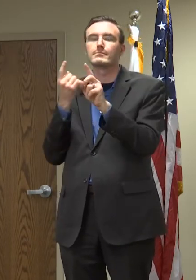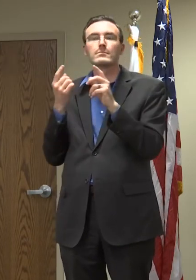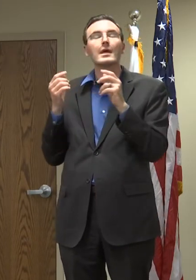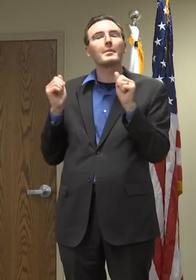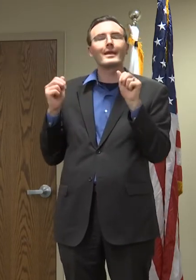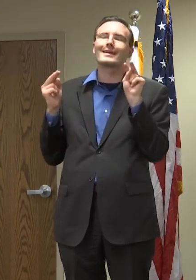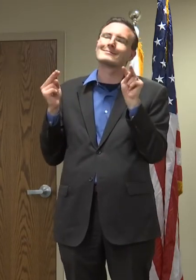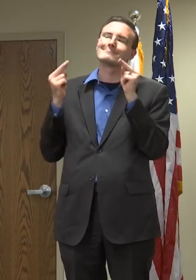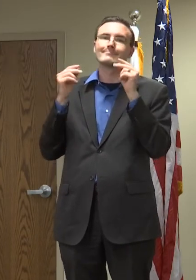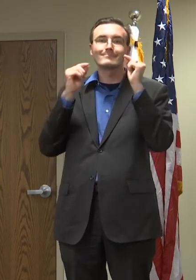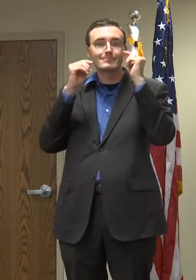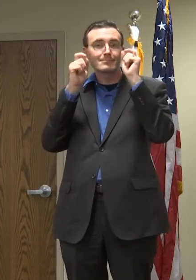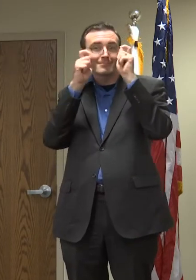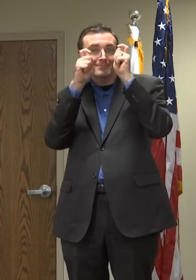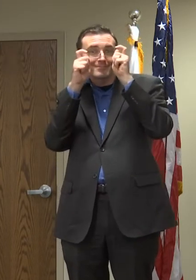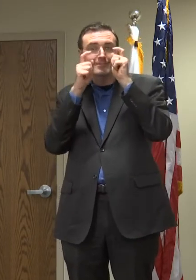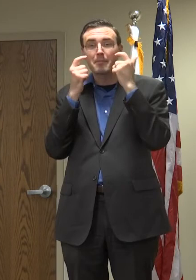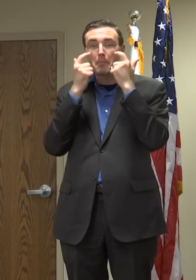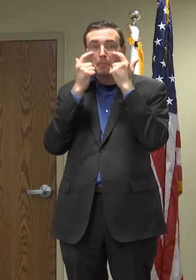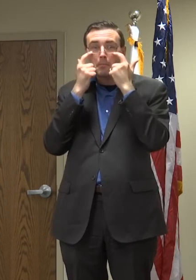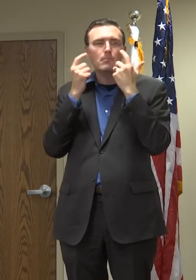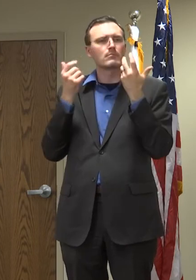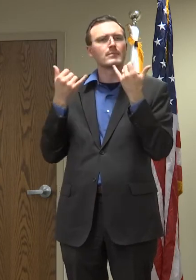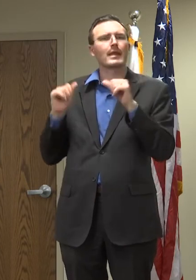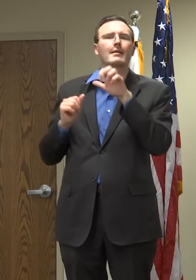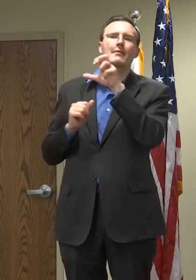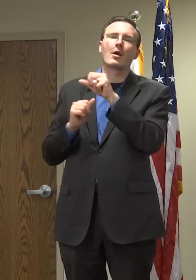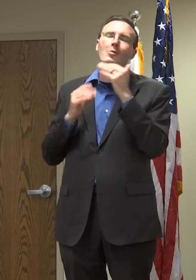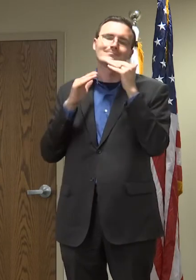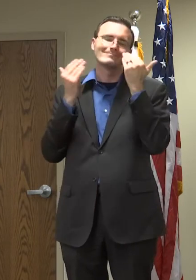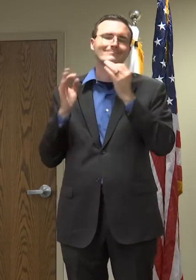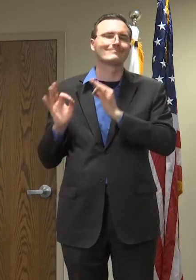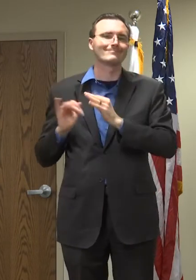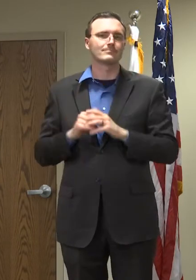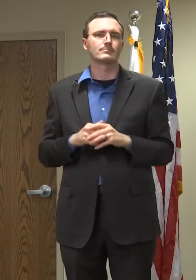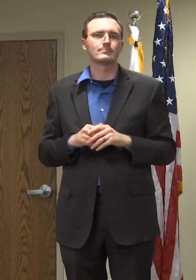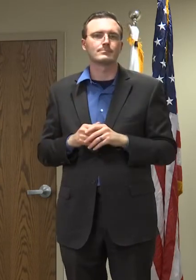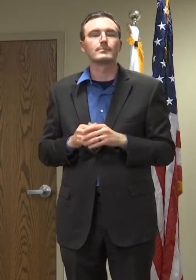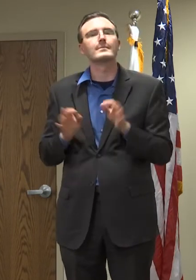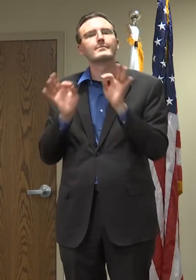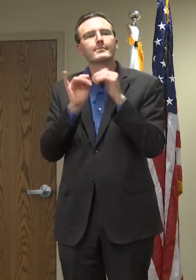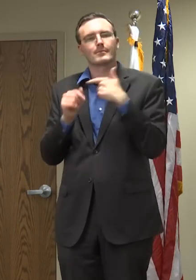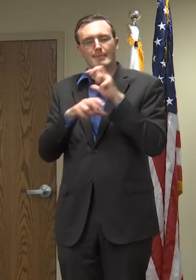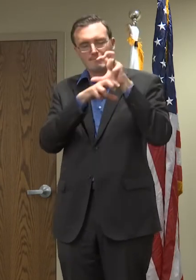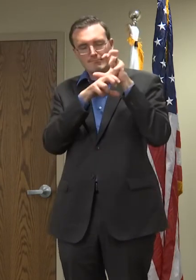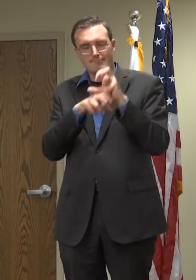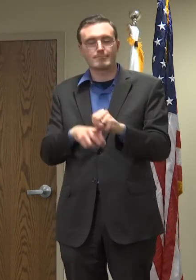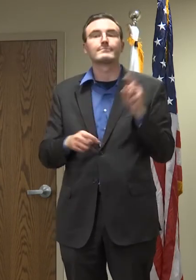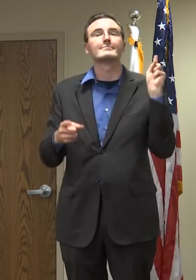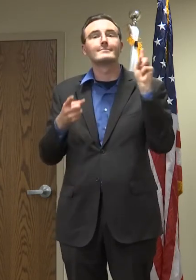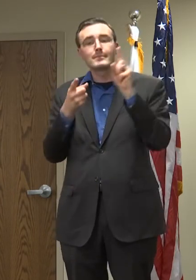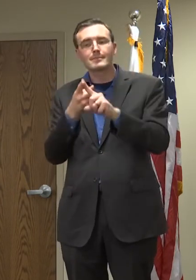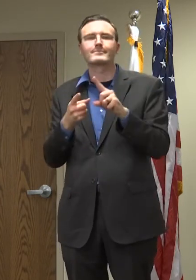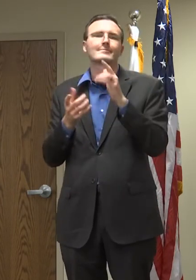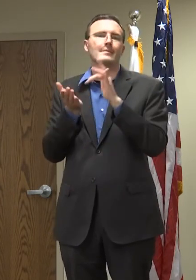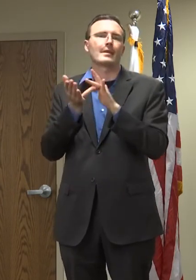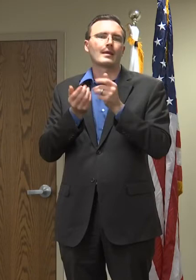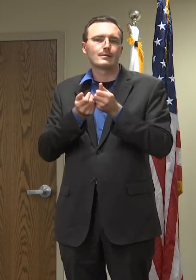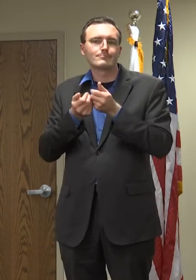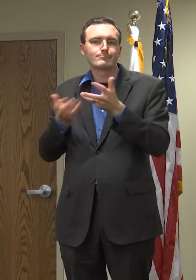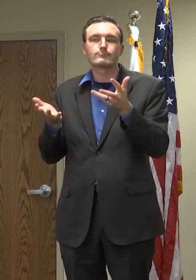becomes important. These are simple things we can do until we have a very effective medication that can treat everyone and prevent them from needing